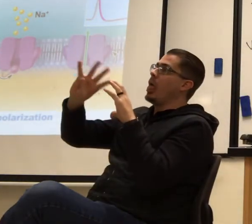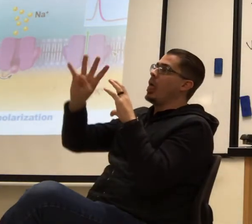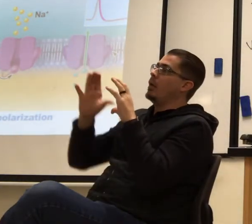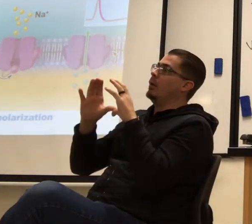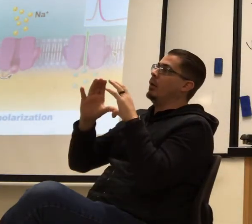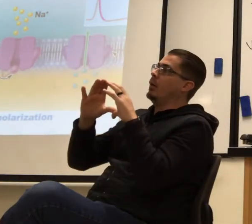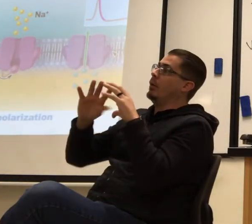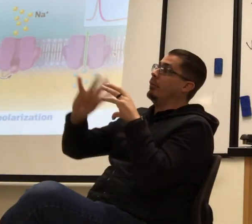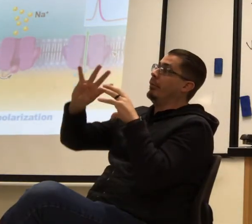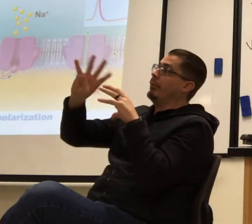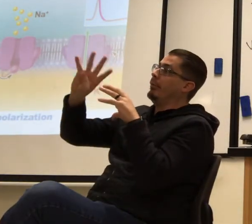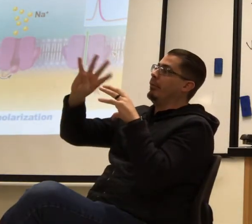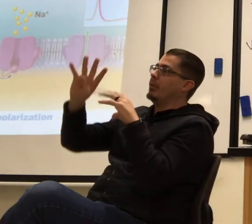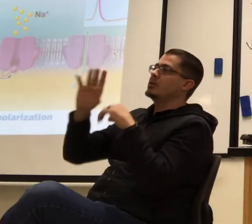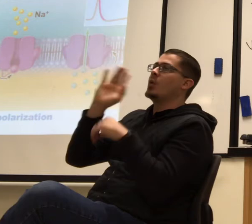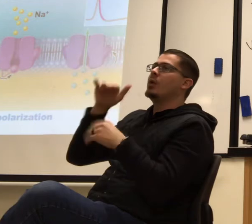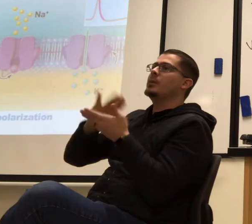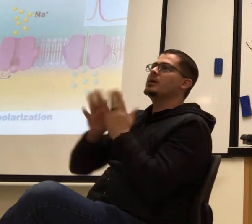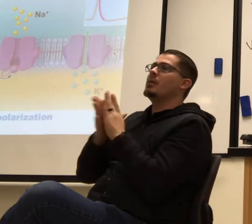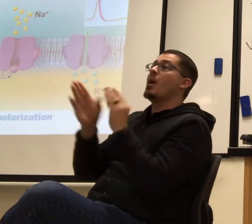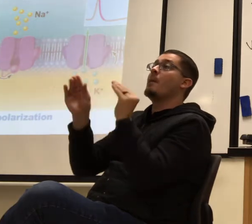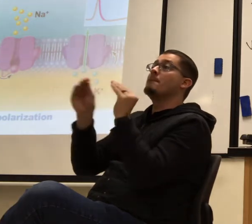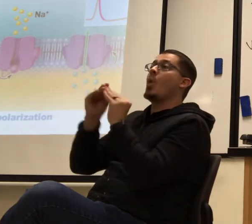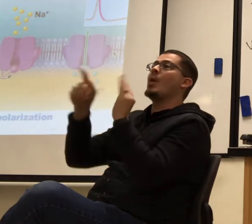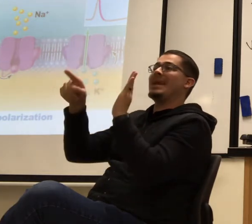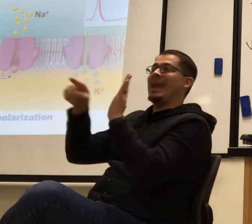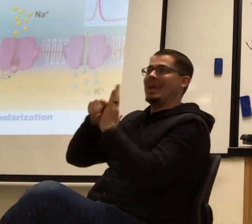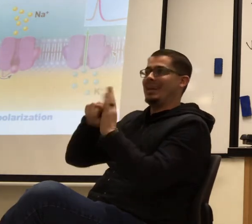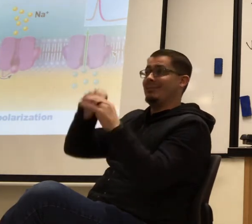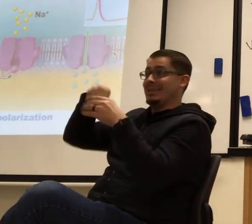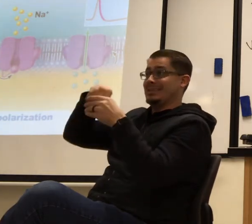So you actually go more negative.